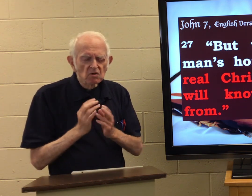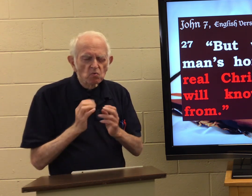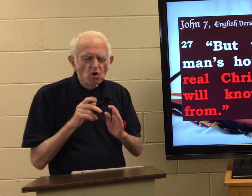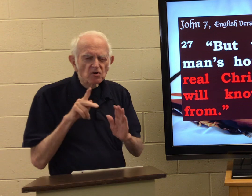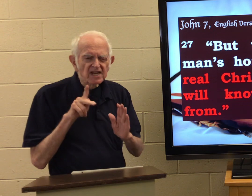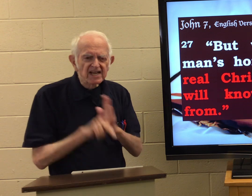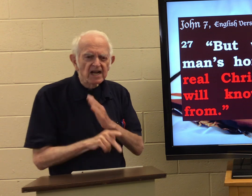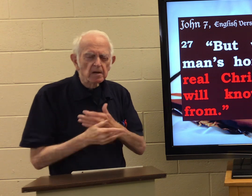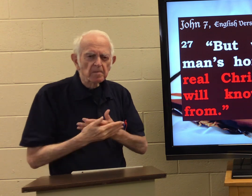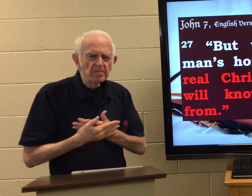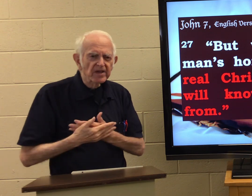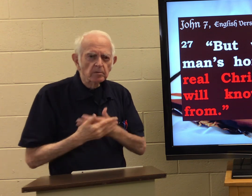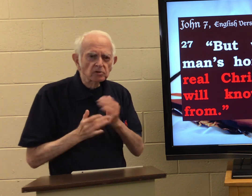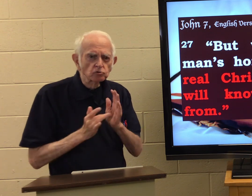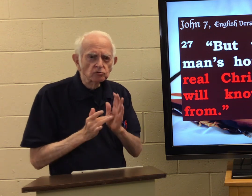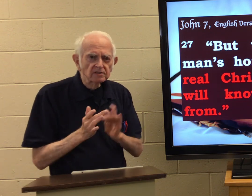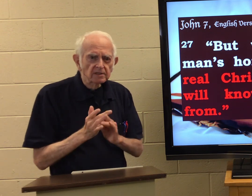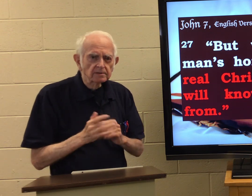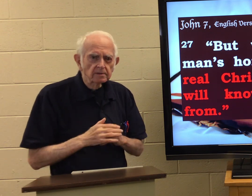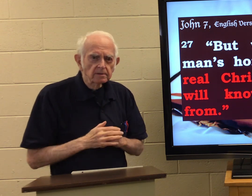So he thought he was going to kill a baby Jesus.